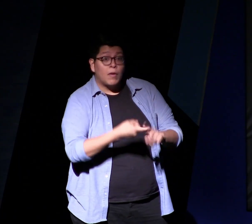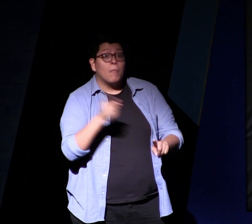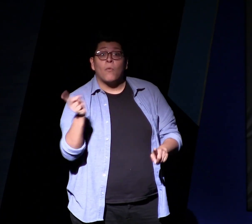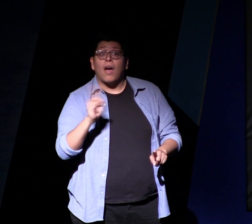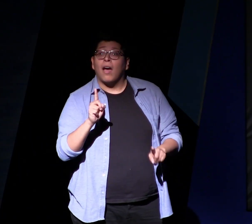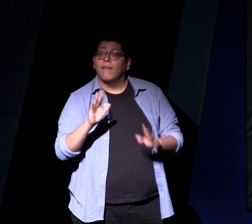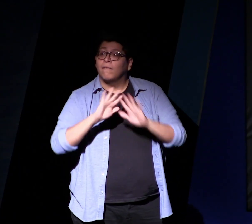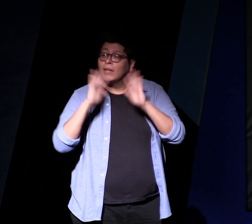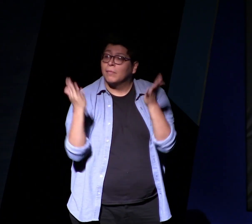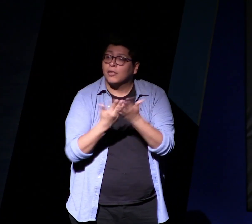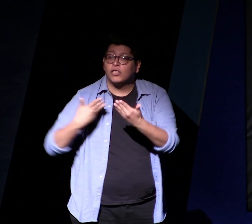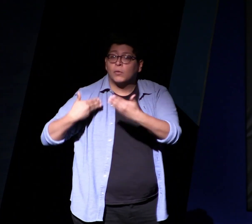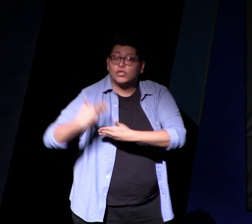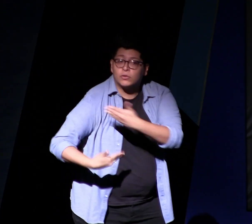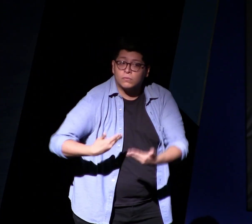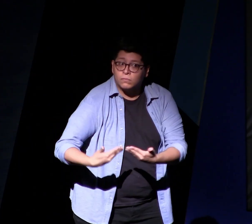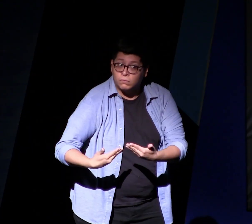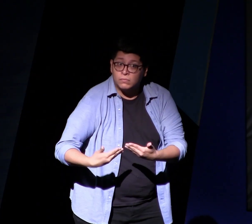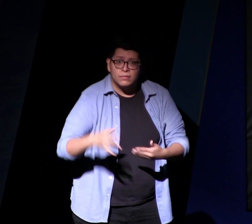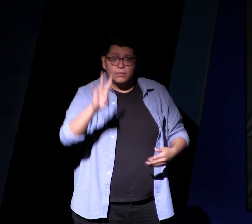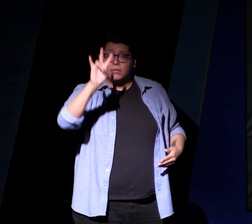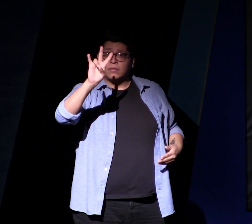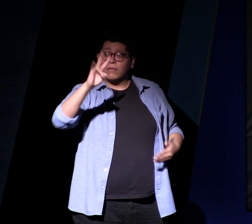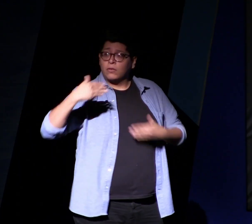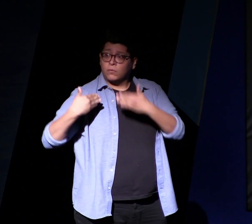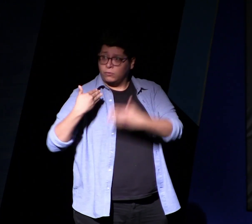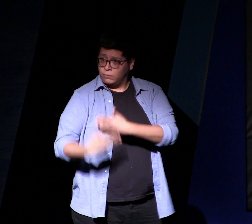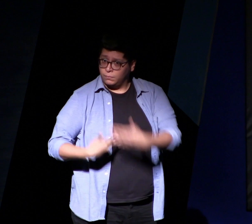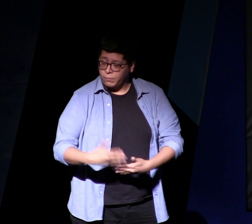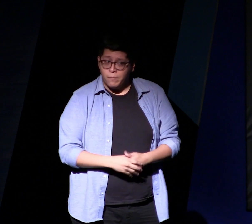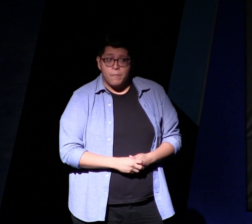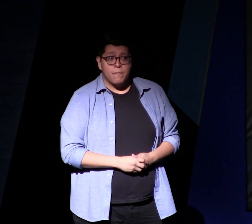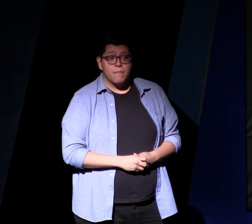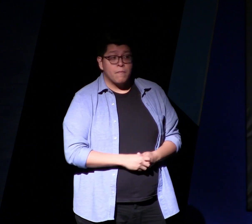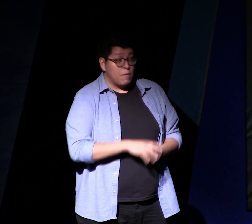He learned that craft from family tradition, passed down 7 generations.